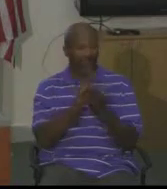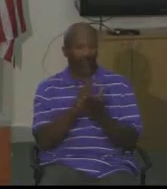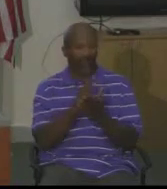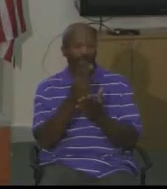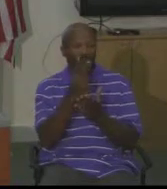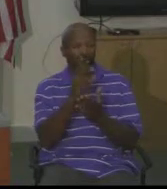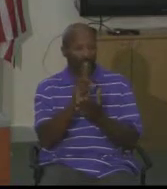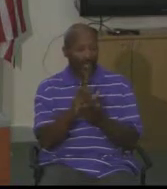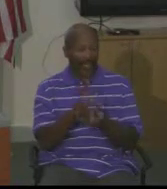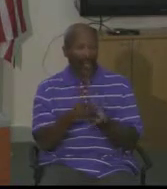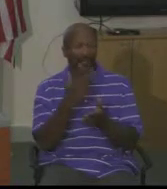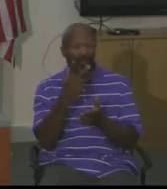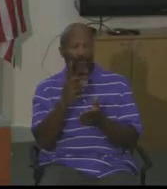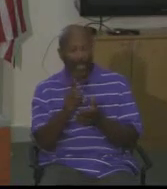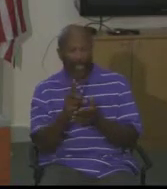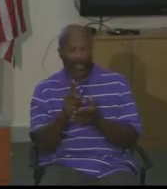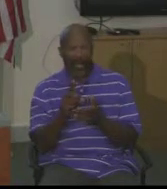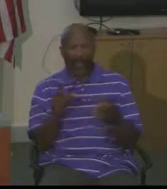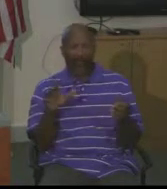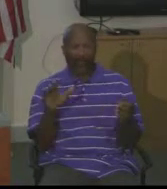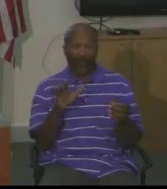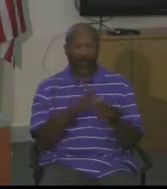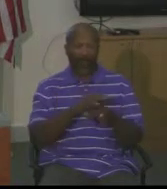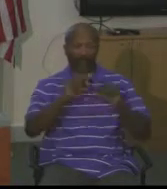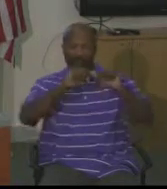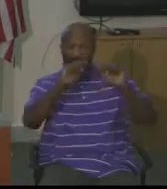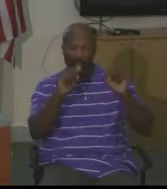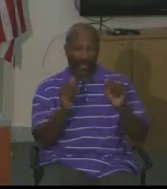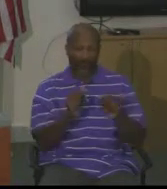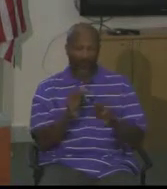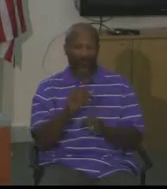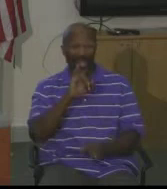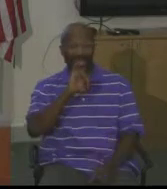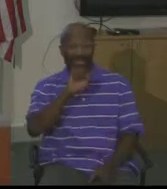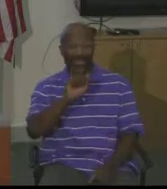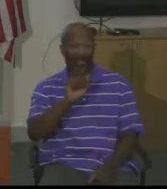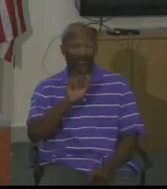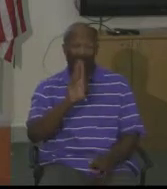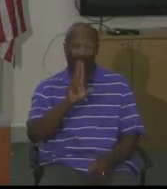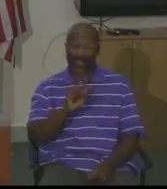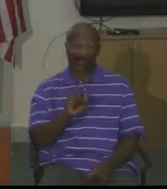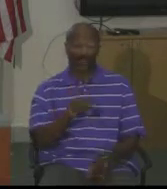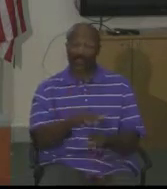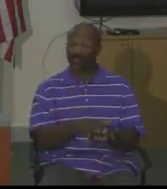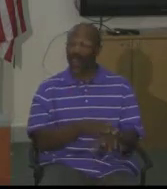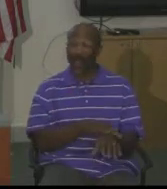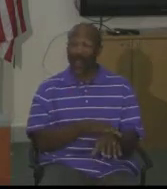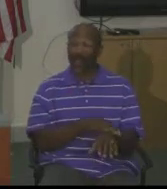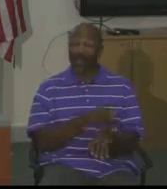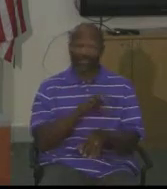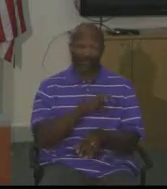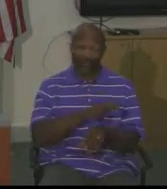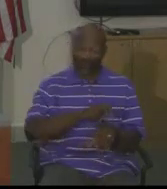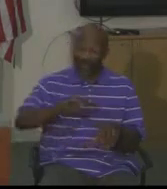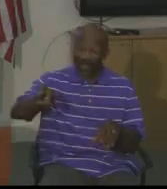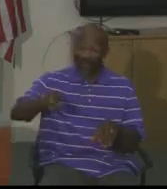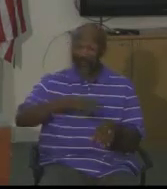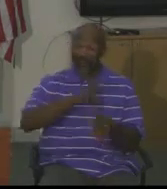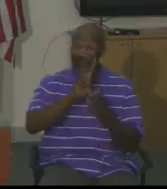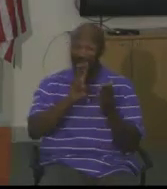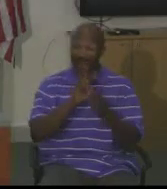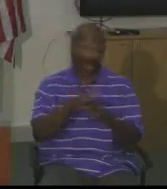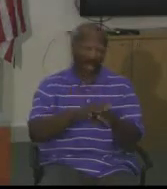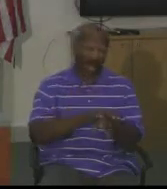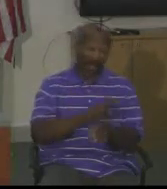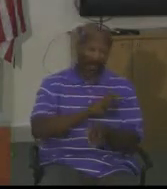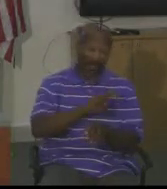3D graphics, solid model, and the ISOBus was just too slow for transmitting video signals to the